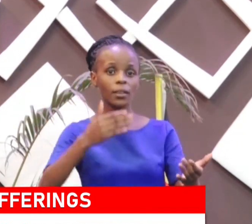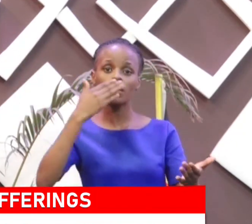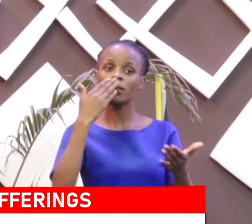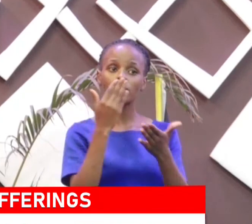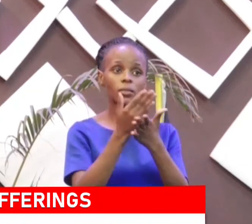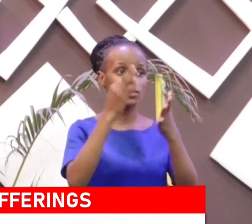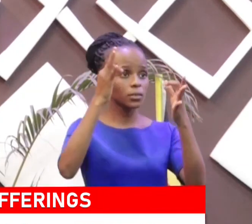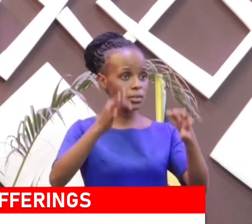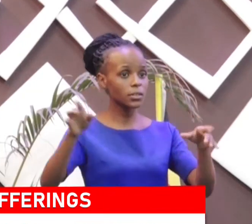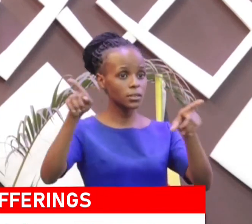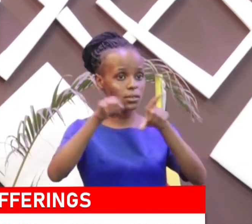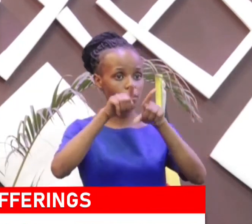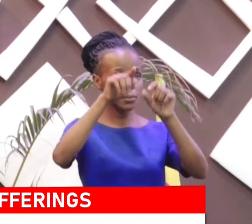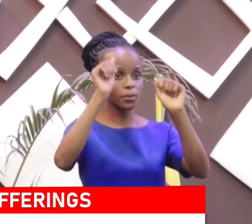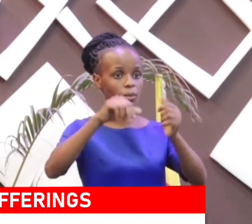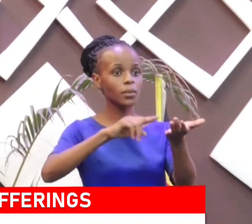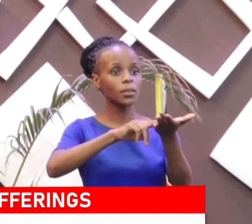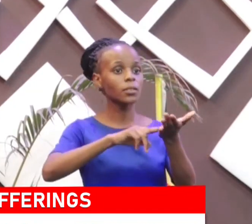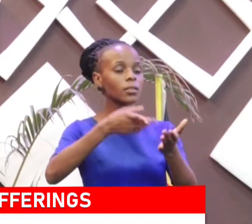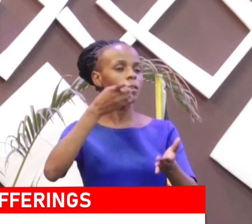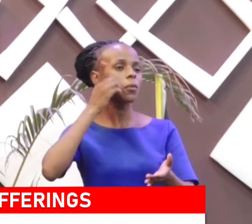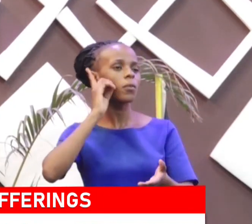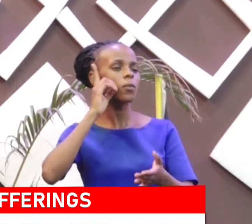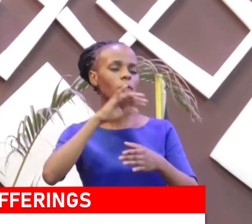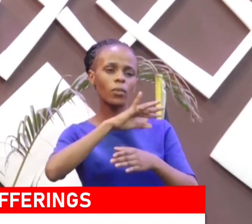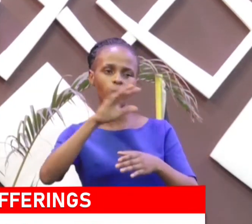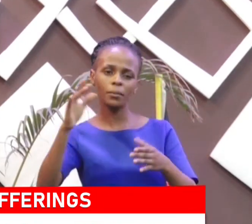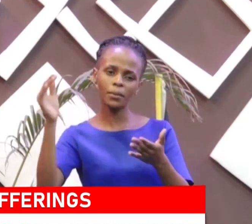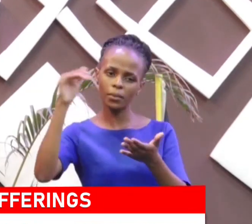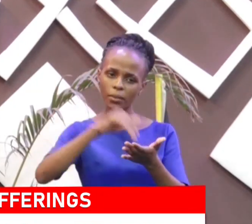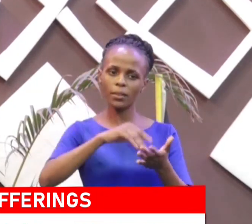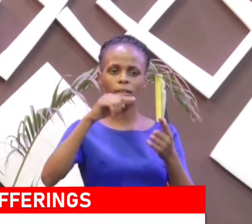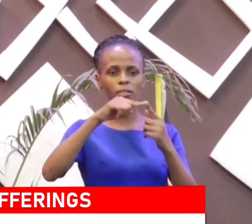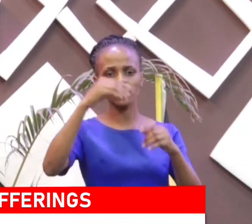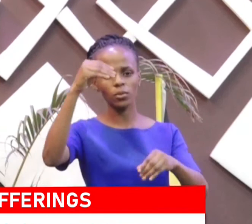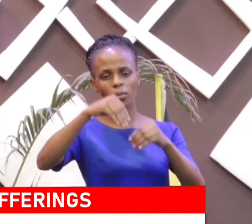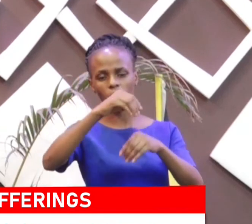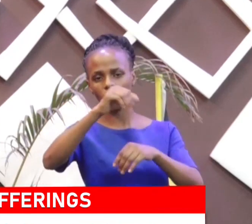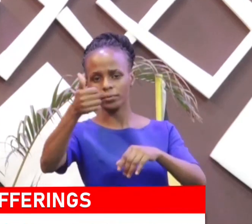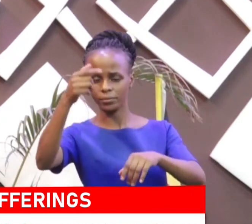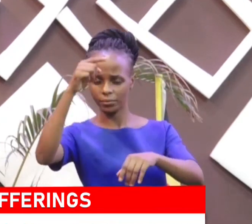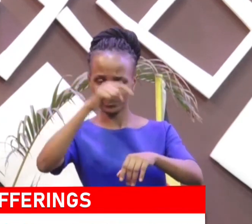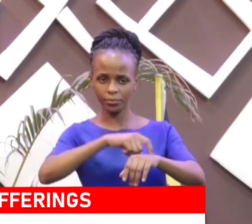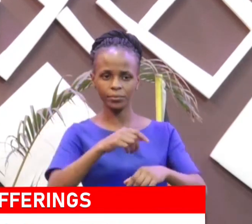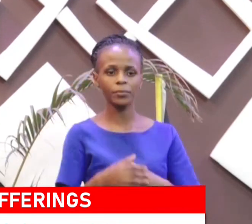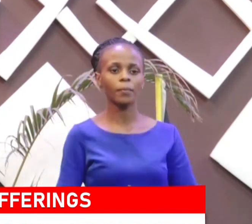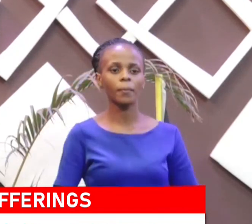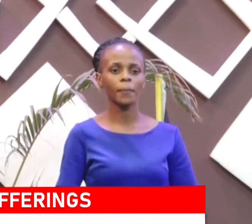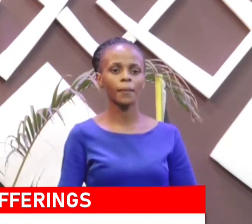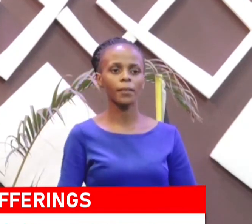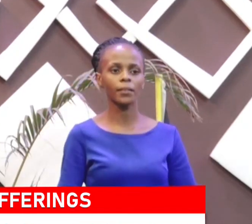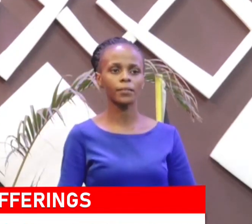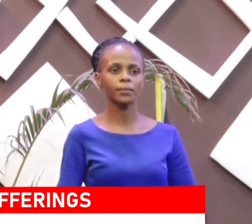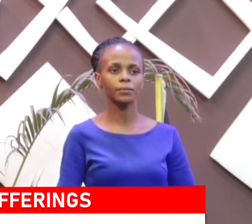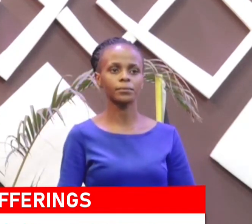ezo zennyini osobola ozikozesa. Even when you are unable to do it together with us at such a time as during